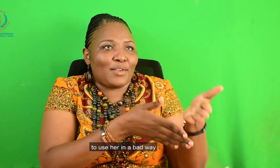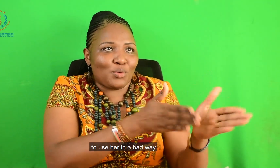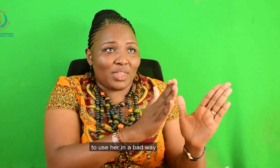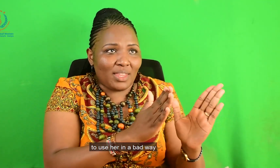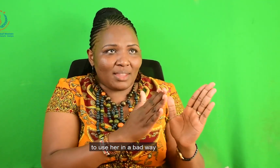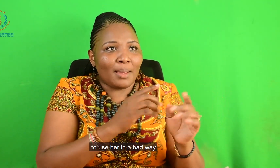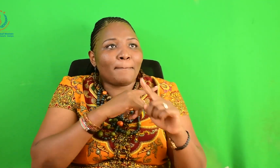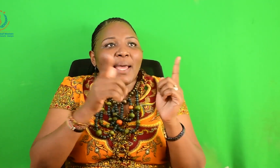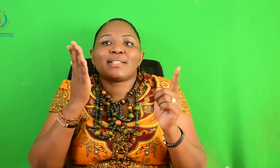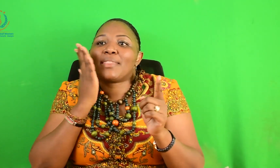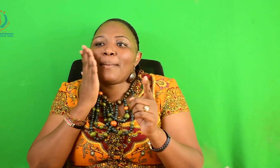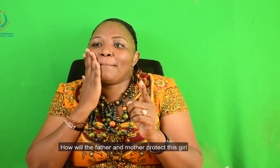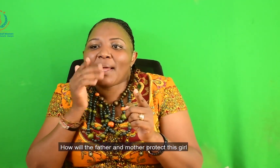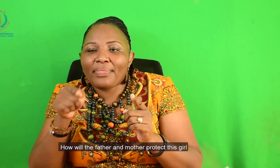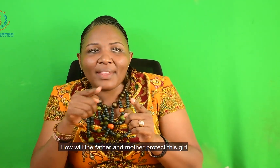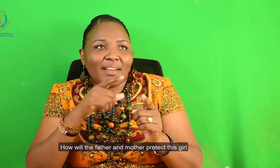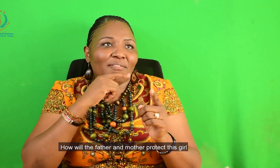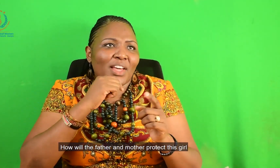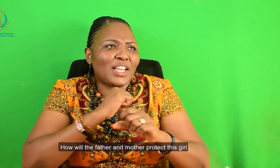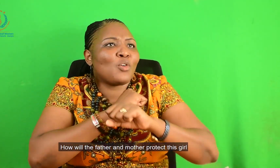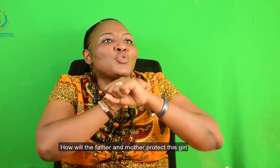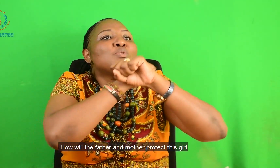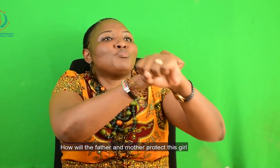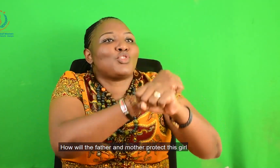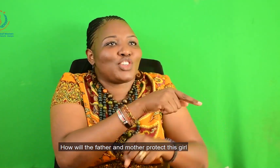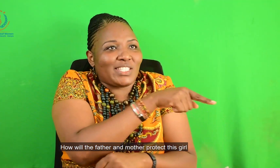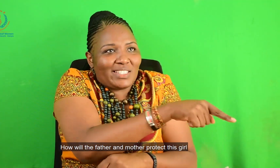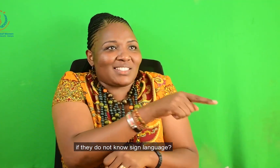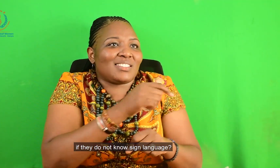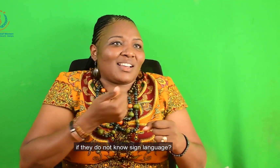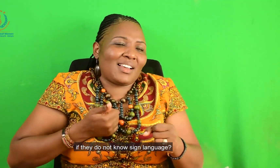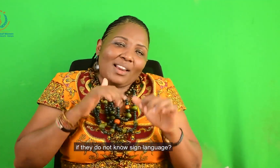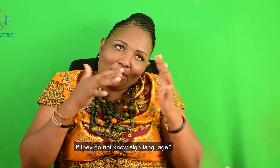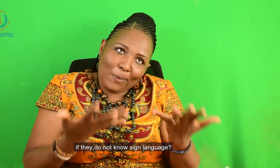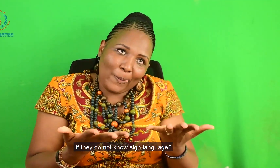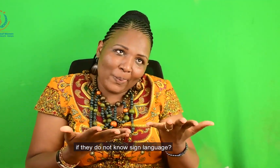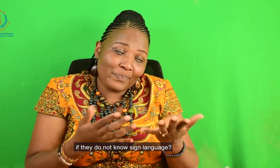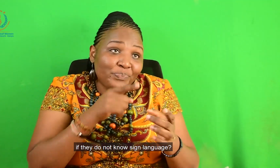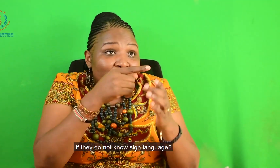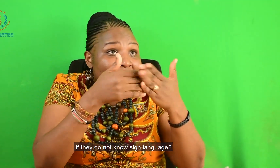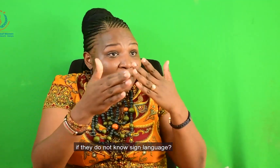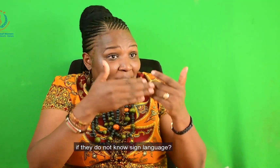way. How will the father and mother protect this girl if they do not know sign language?